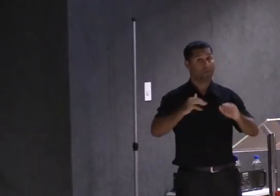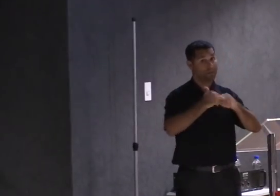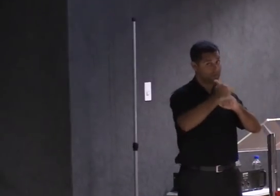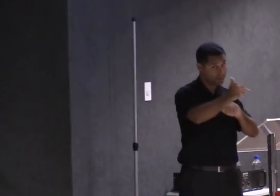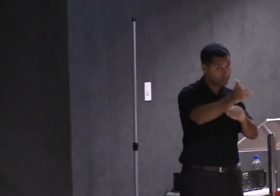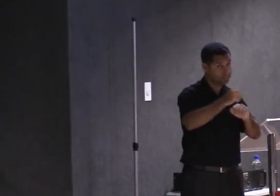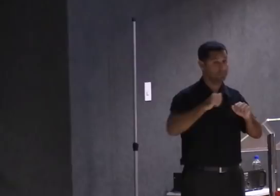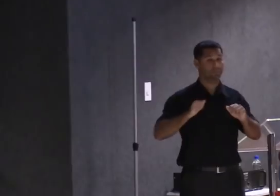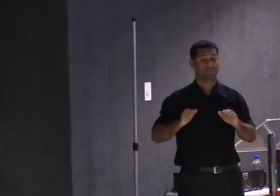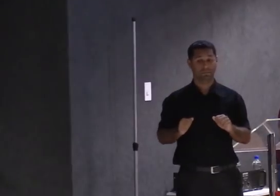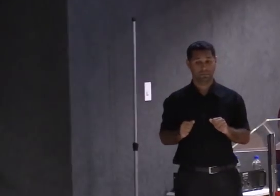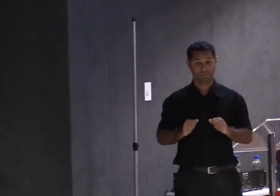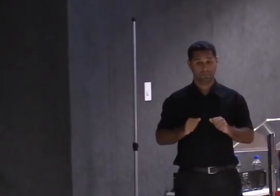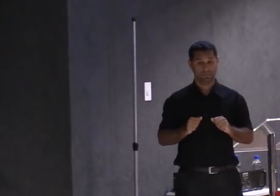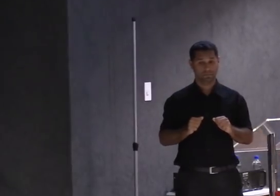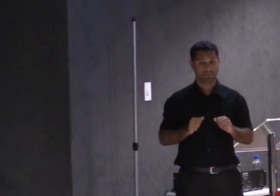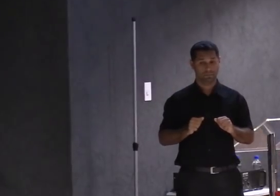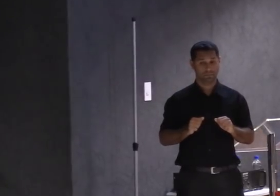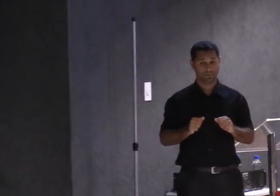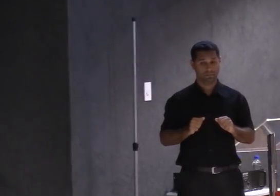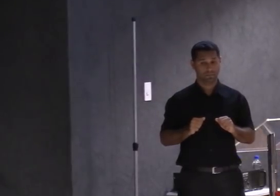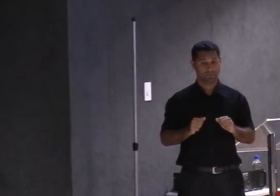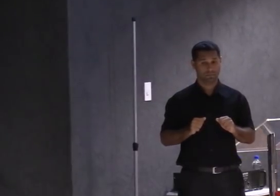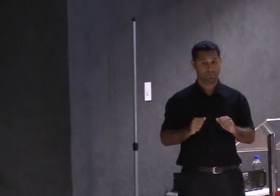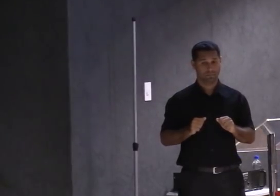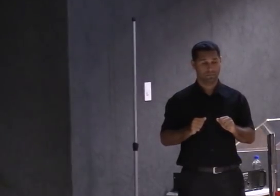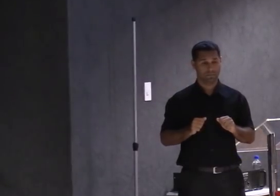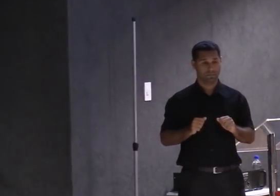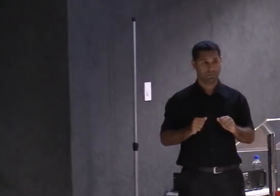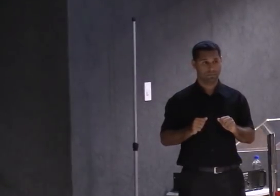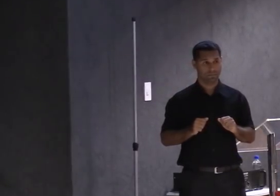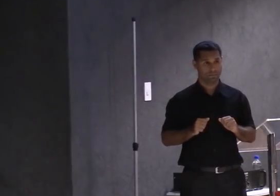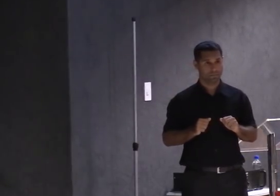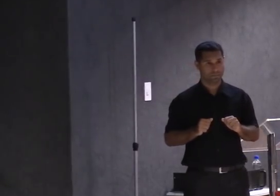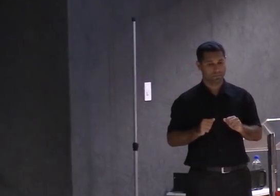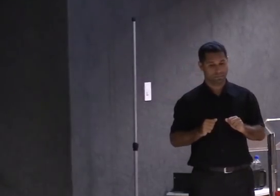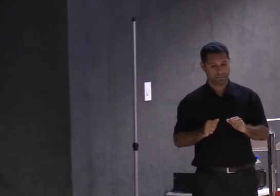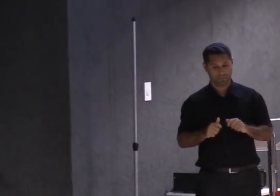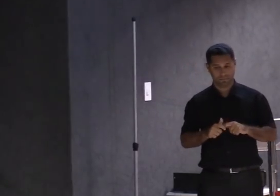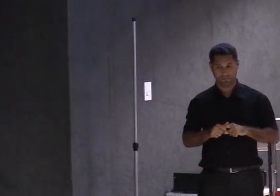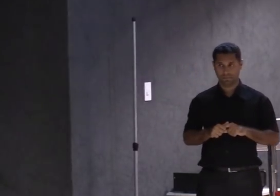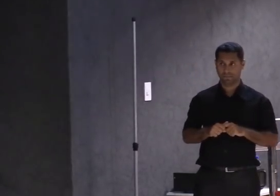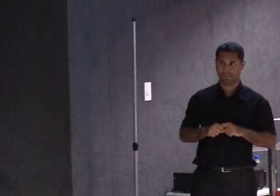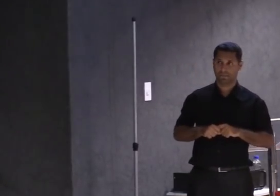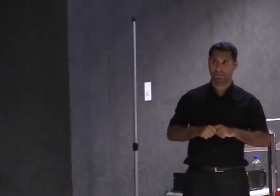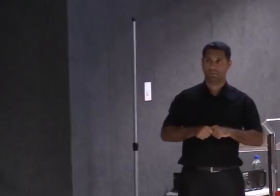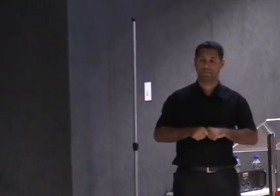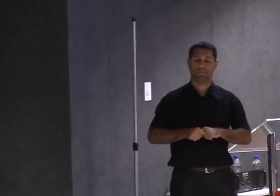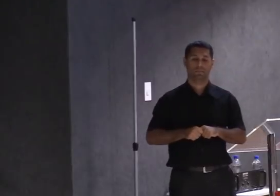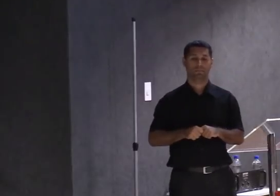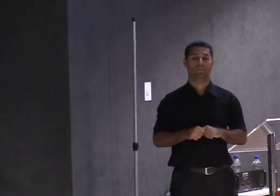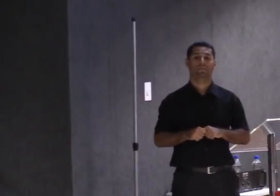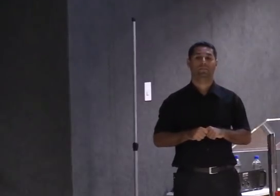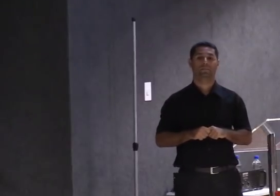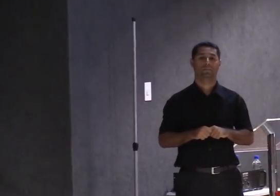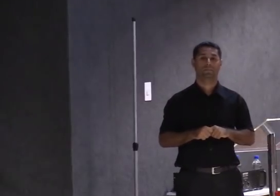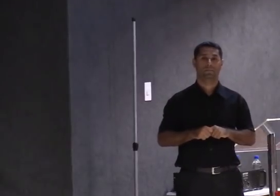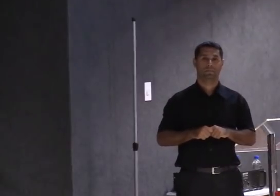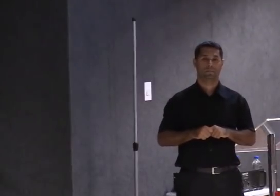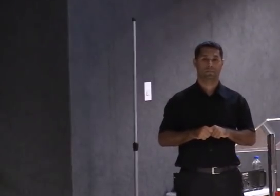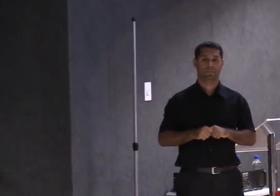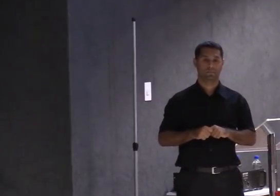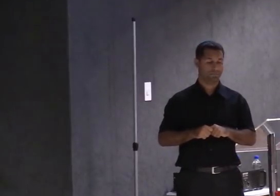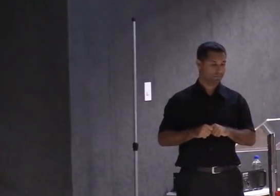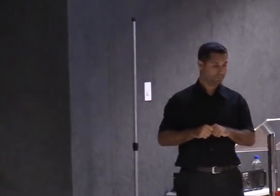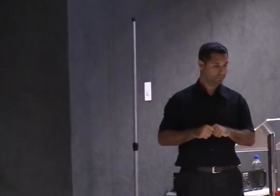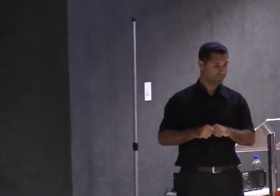programas de mestrado. We have approximately 7,600 students at the moment and